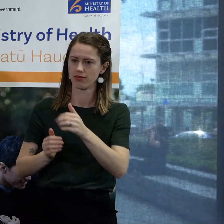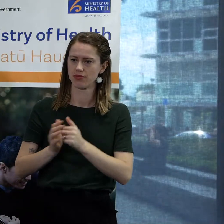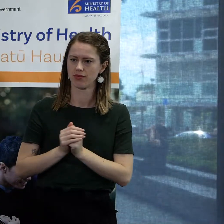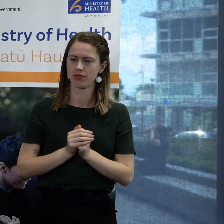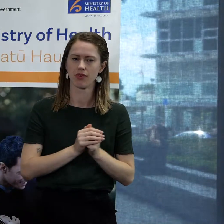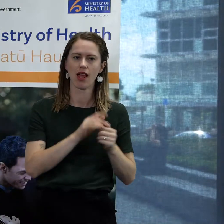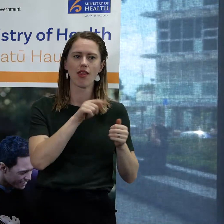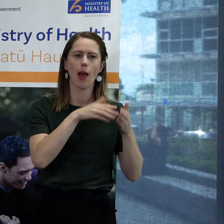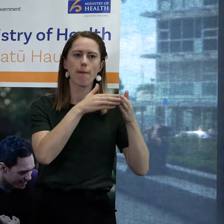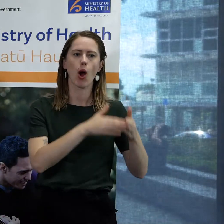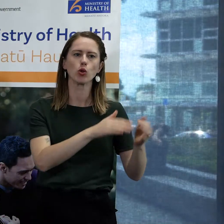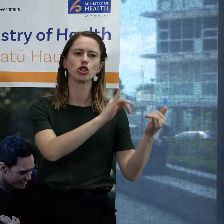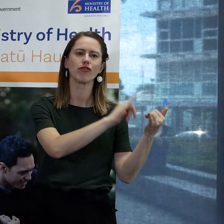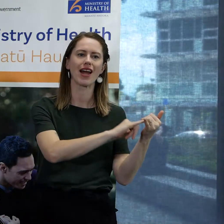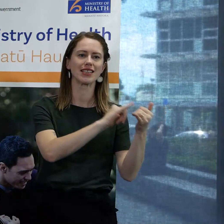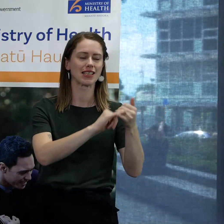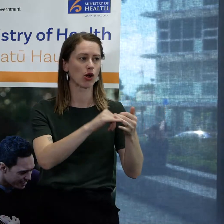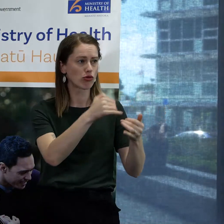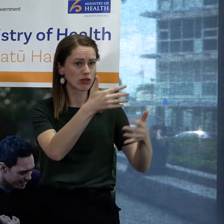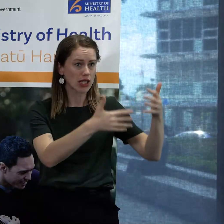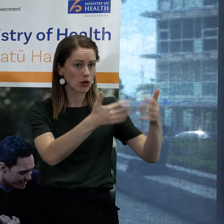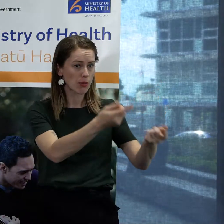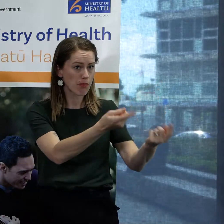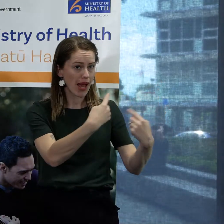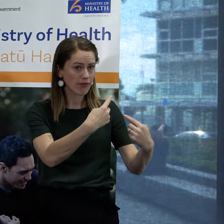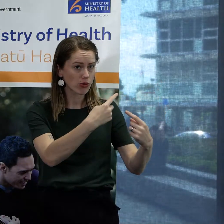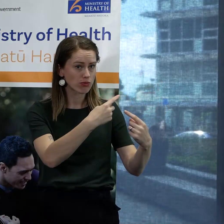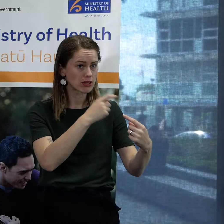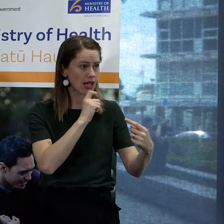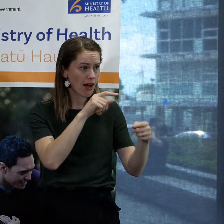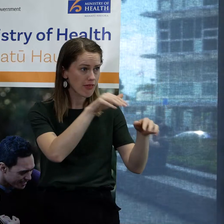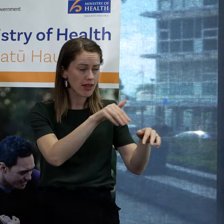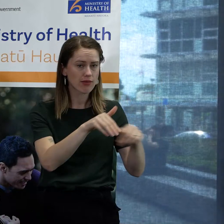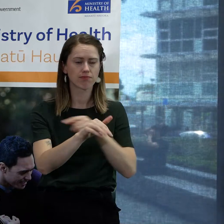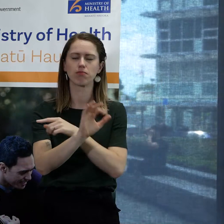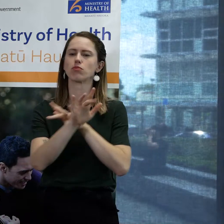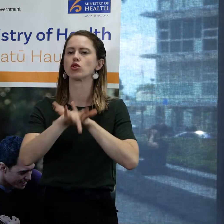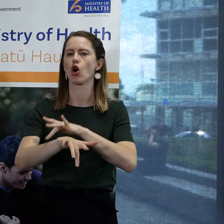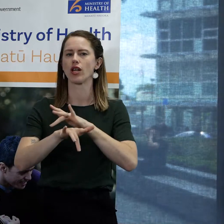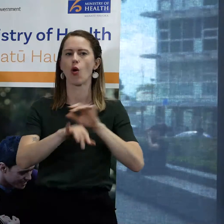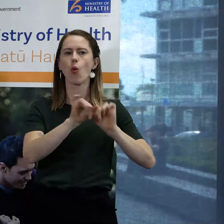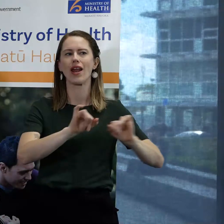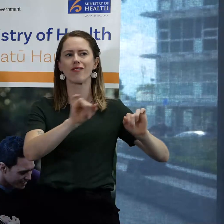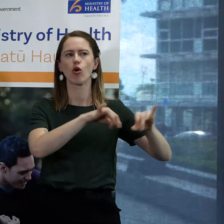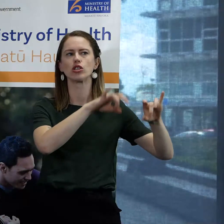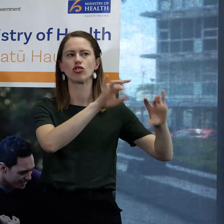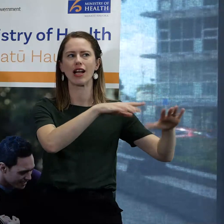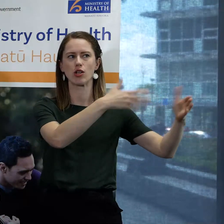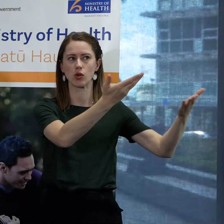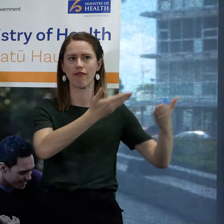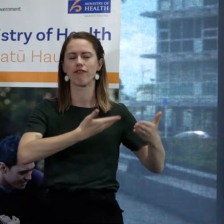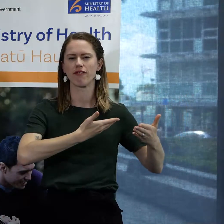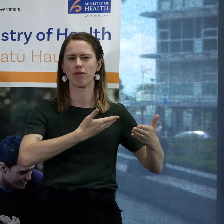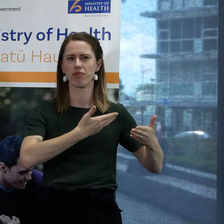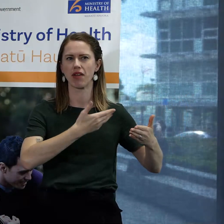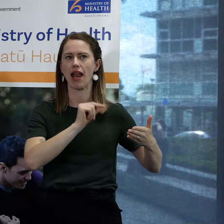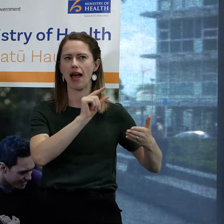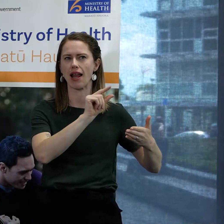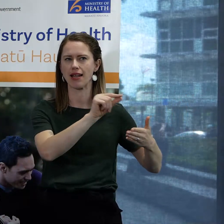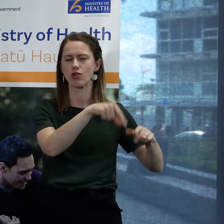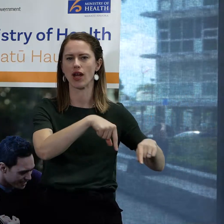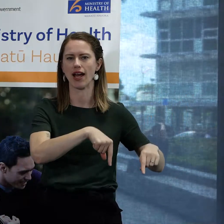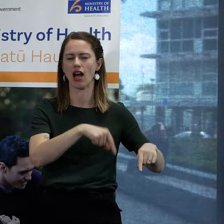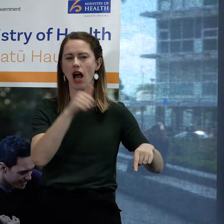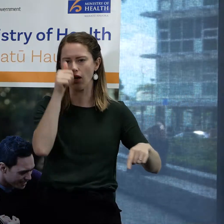Safrana Seville ship yet? No, we haven't, and we're expecting those later today from Australia, from Brisbane, and I know there's a lot of interest, so we